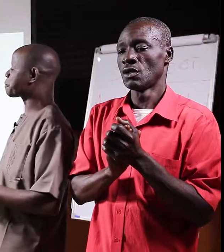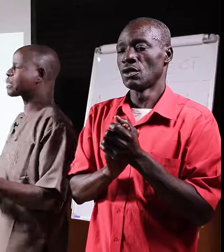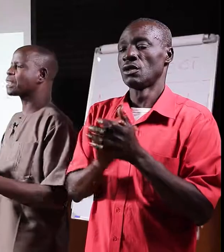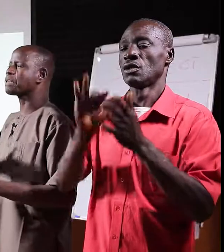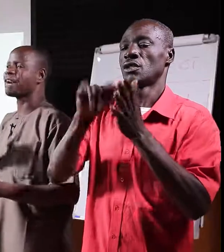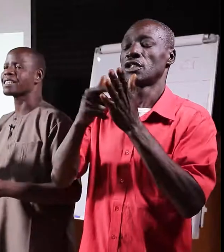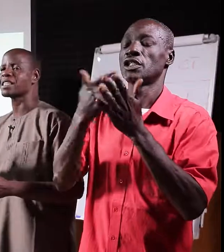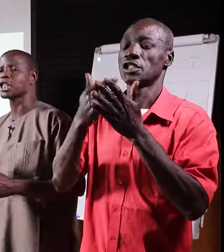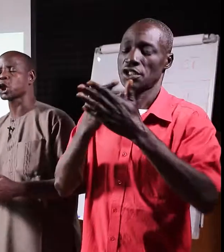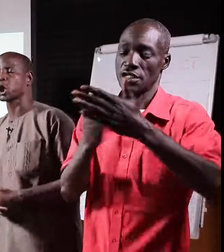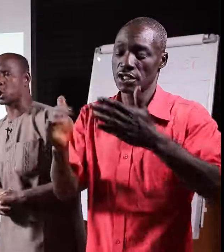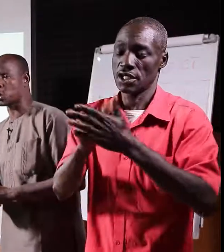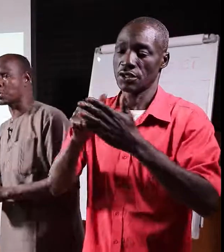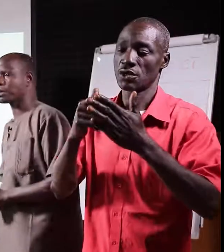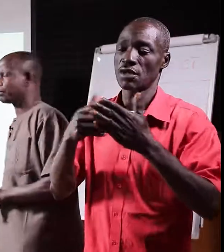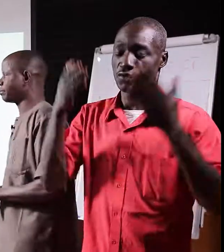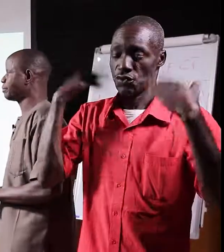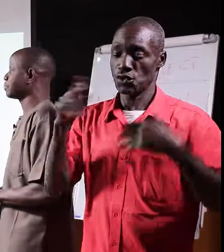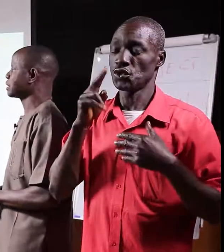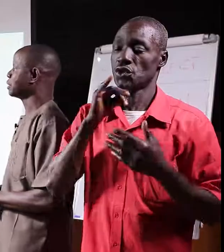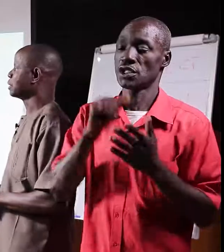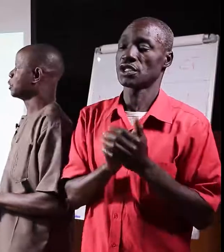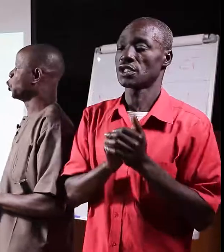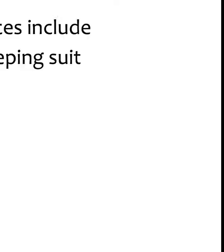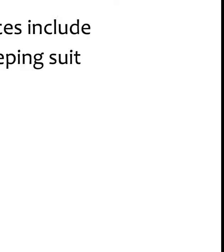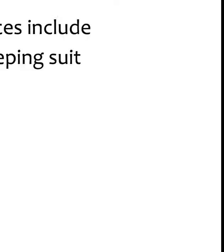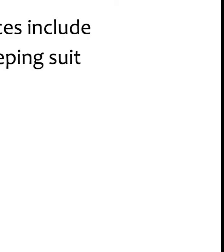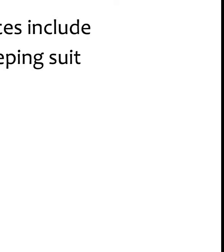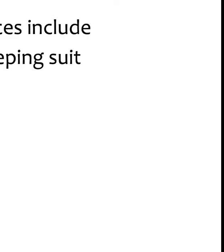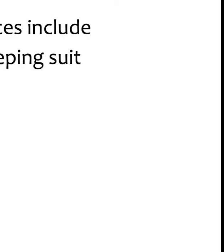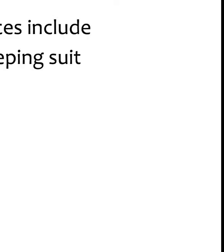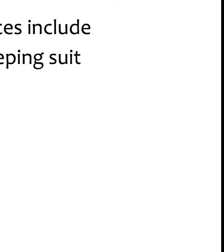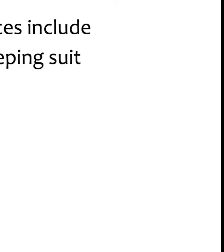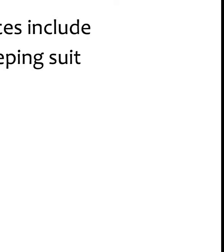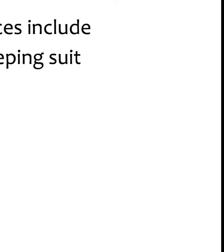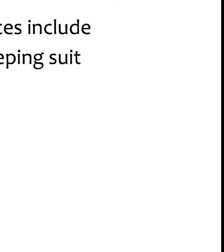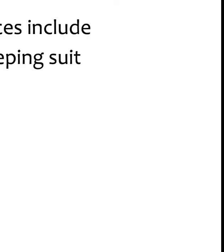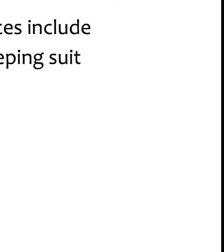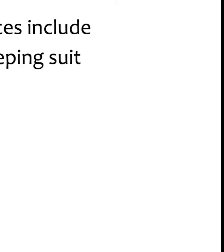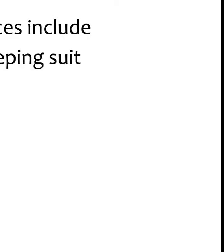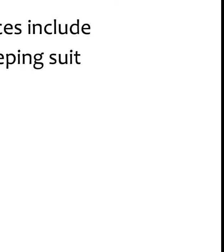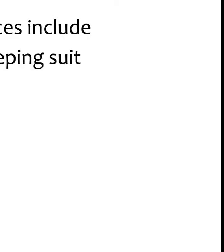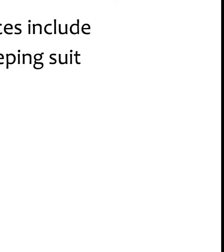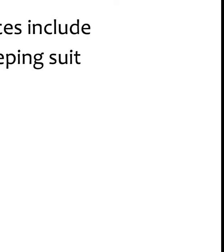These protective devices include. Good quality bee keeping suit.